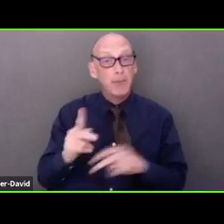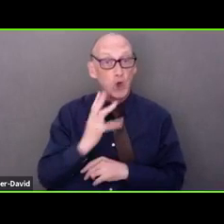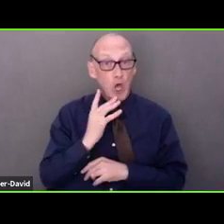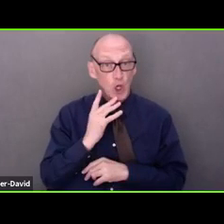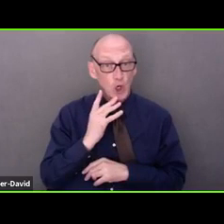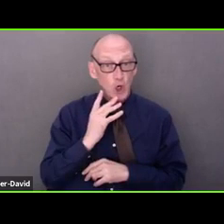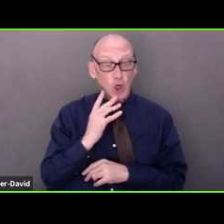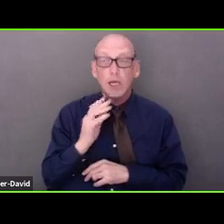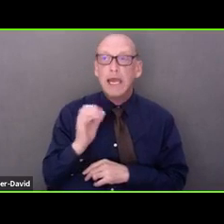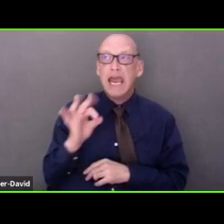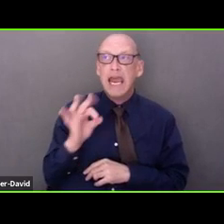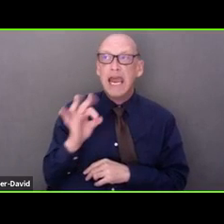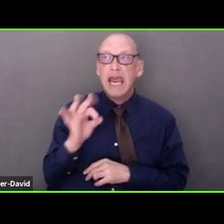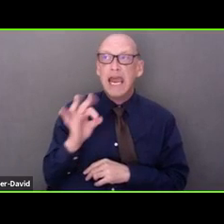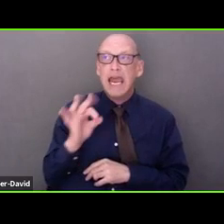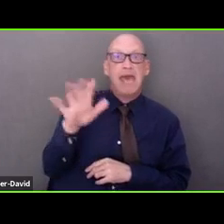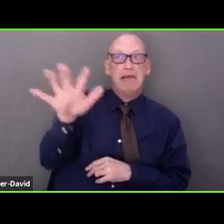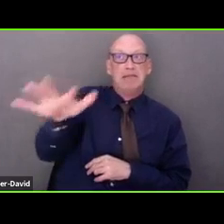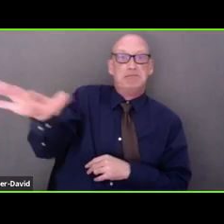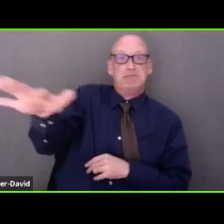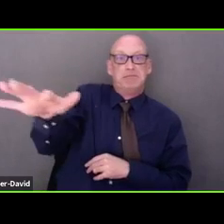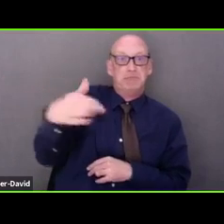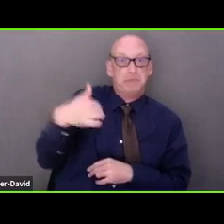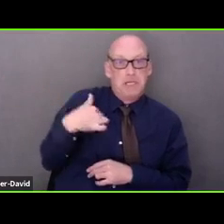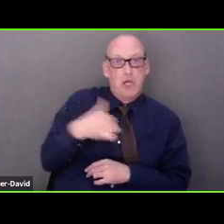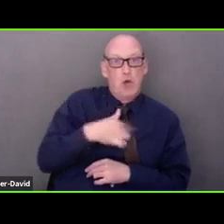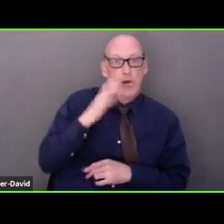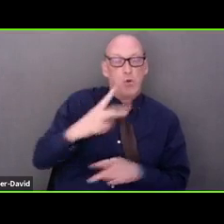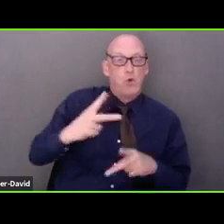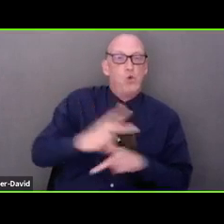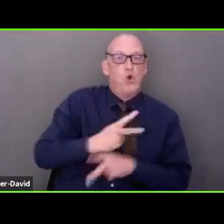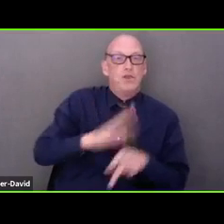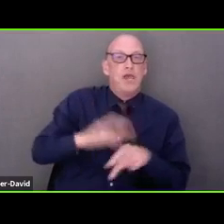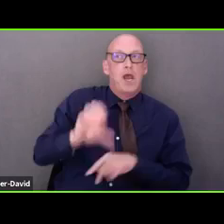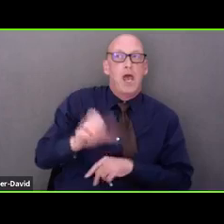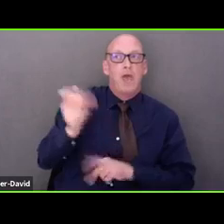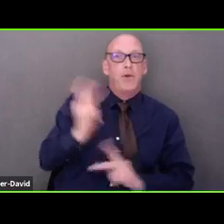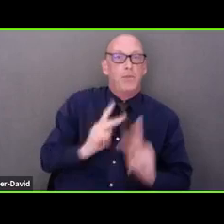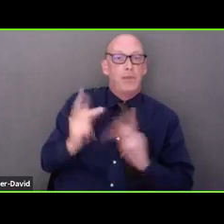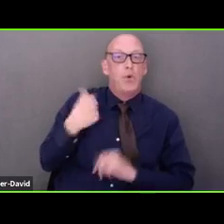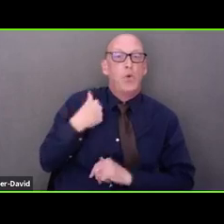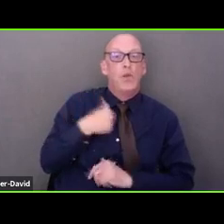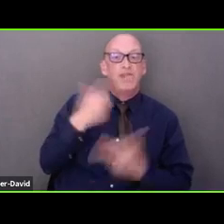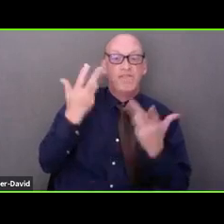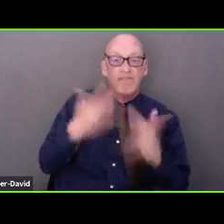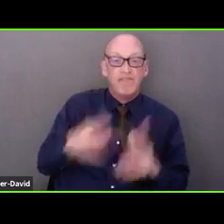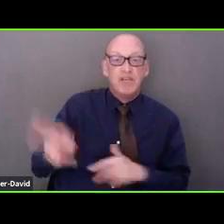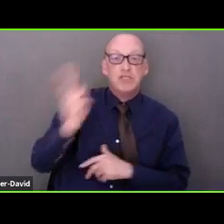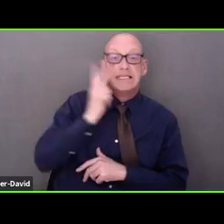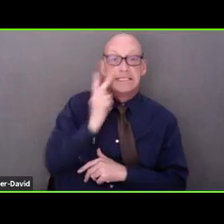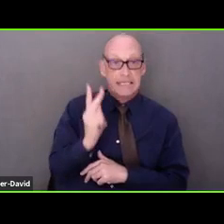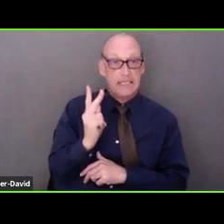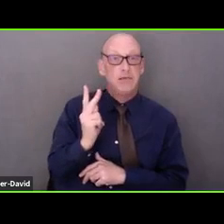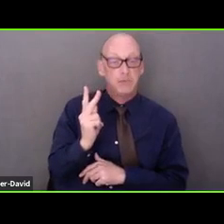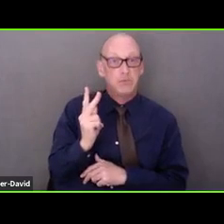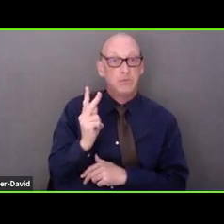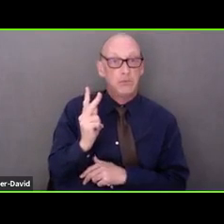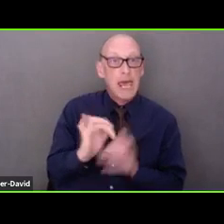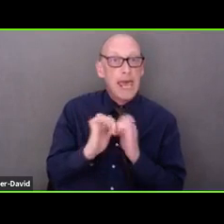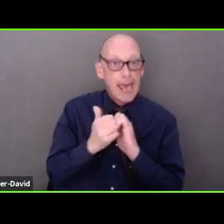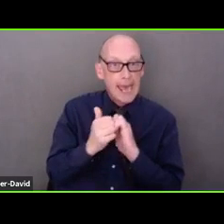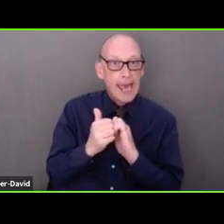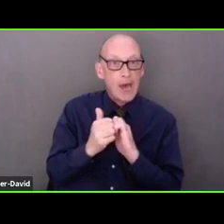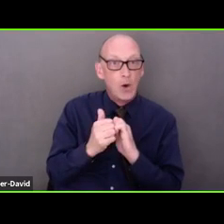that's happening out there, we're going to get it worse than anybody else, right? And we've seen how this